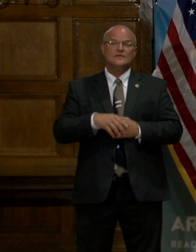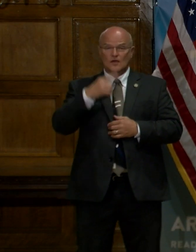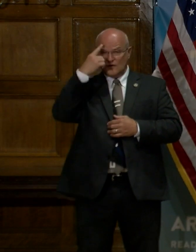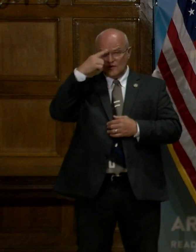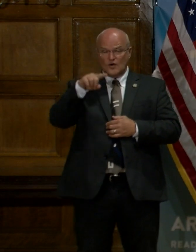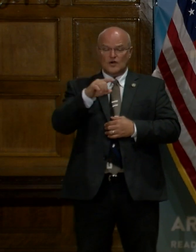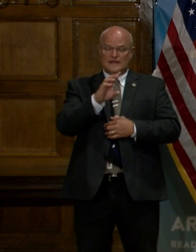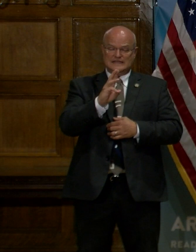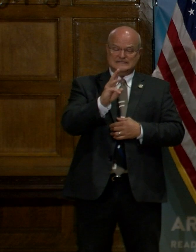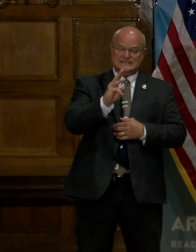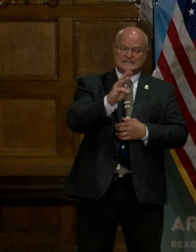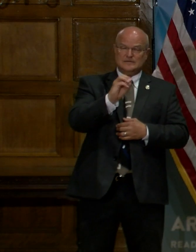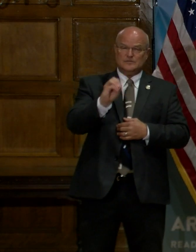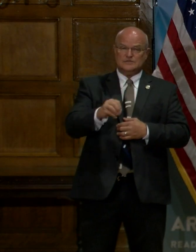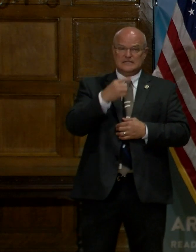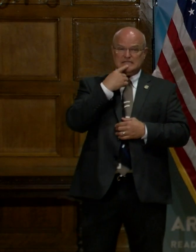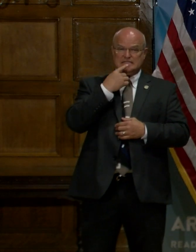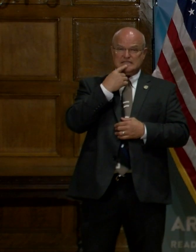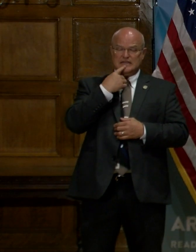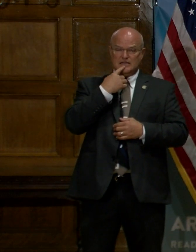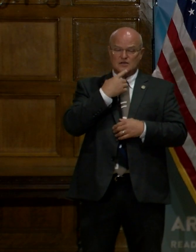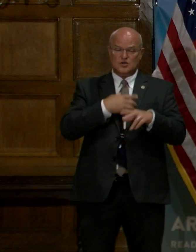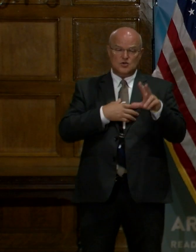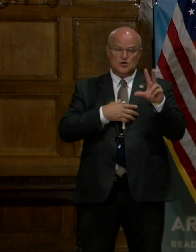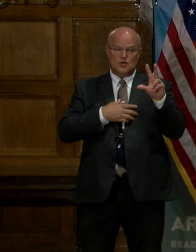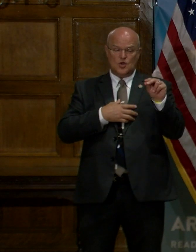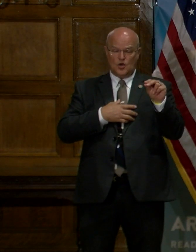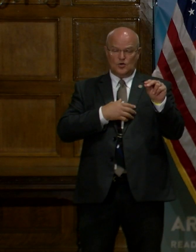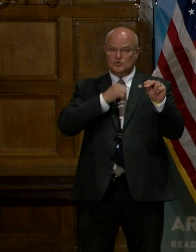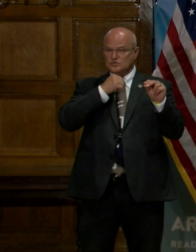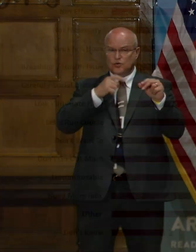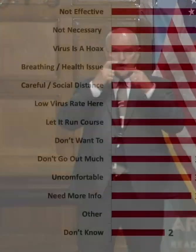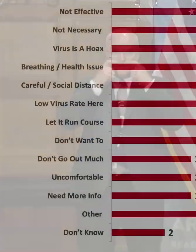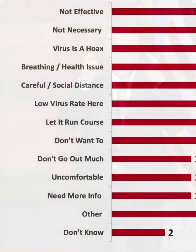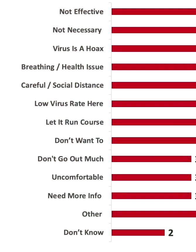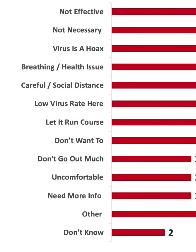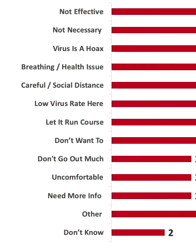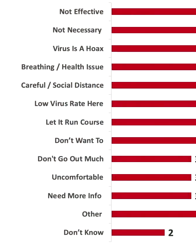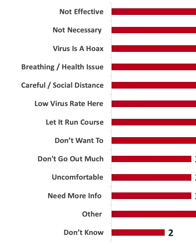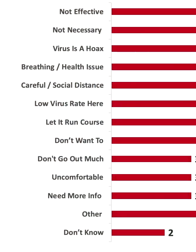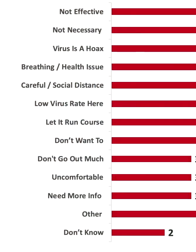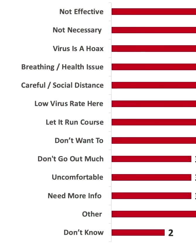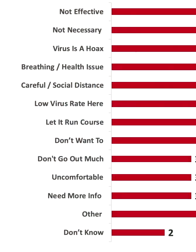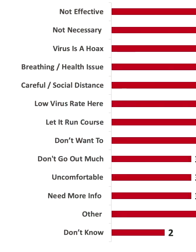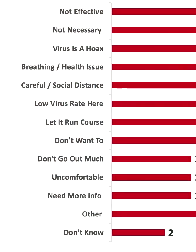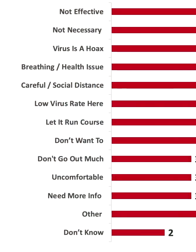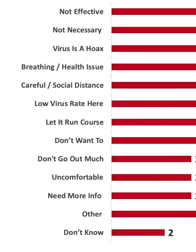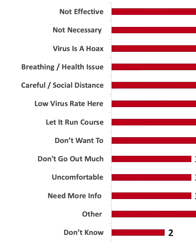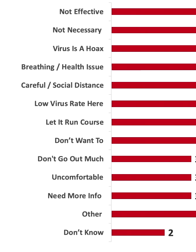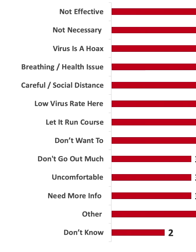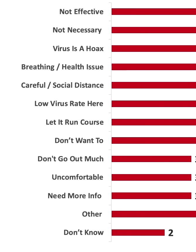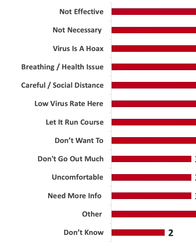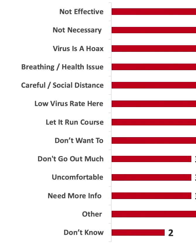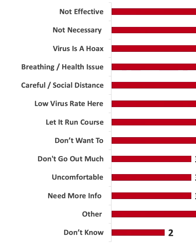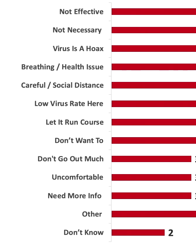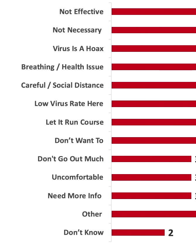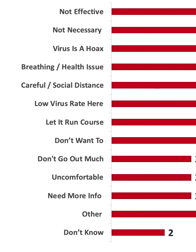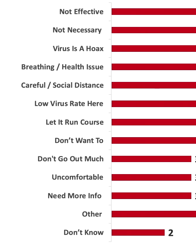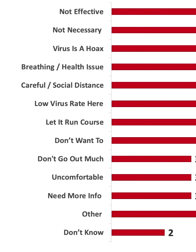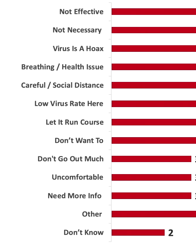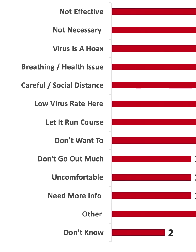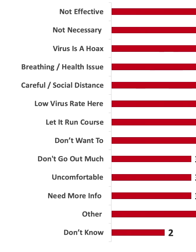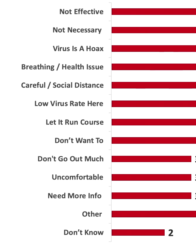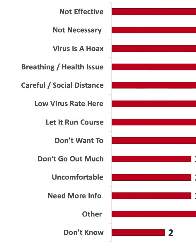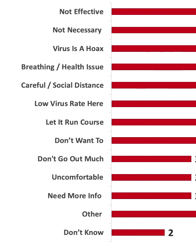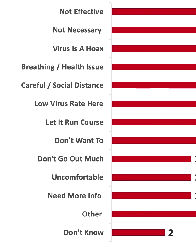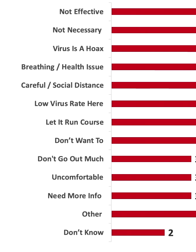for the 16% who said they did not wear masks, the question was, being as specific as possible, why do you not wear a